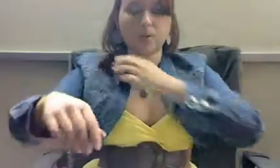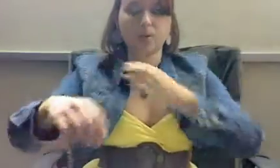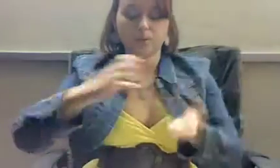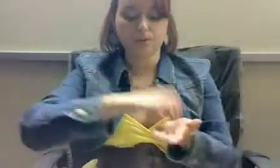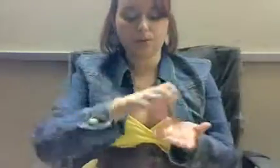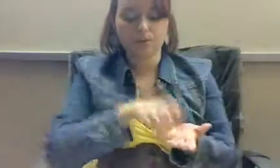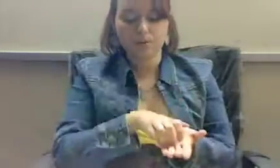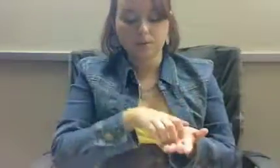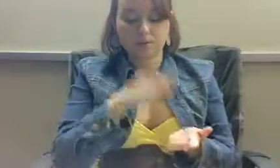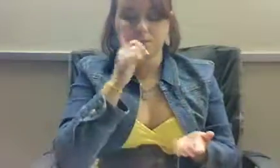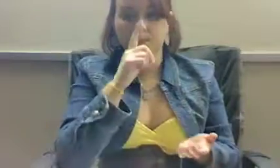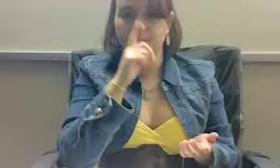Okay.